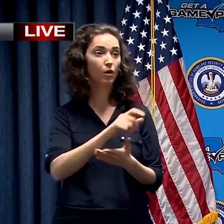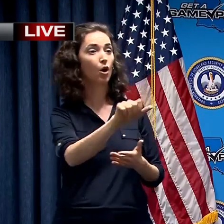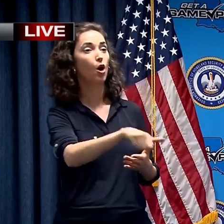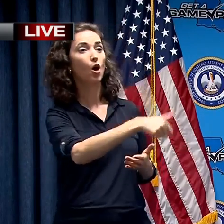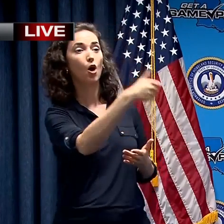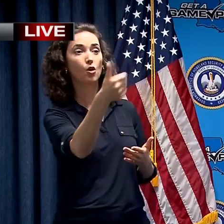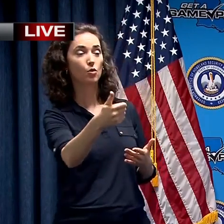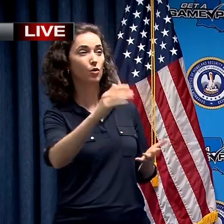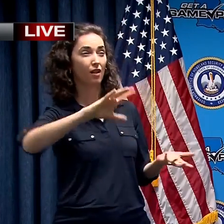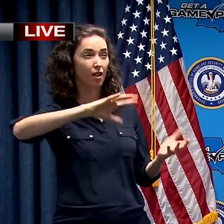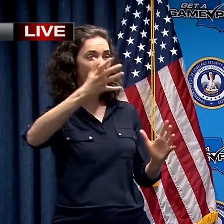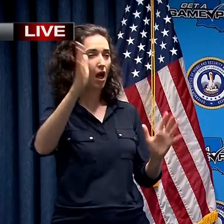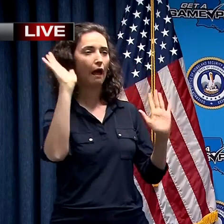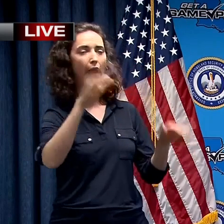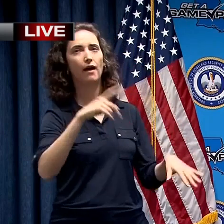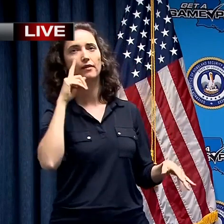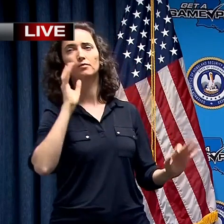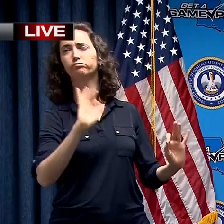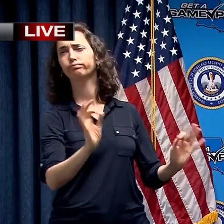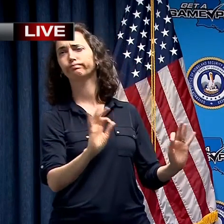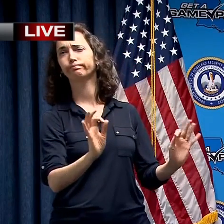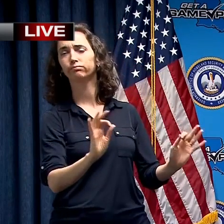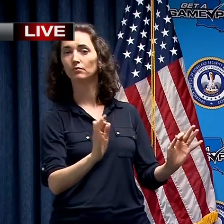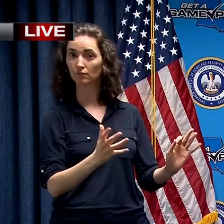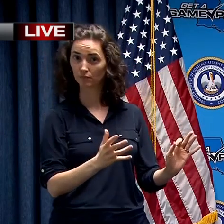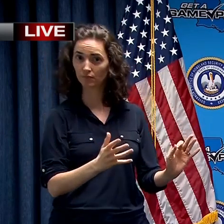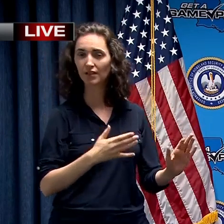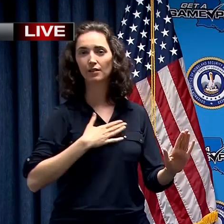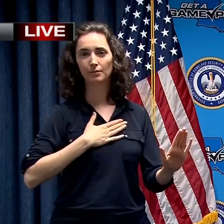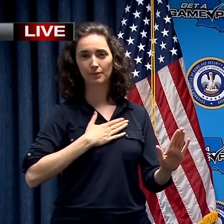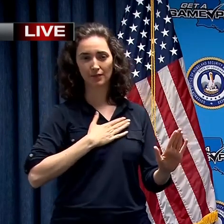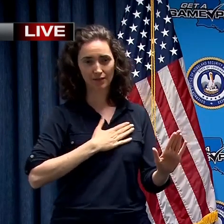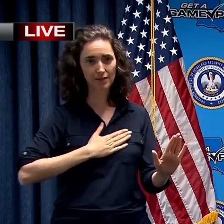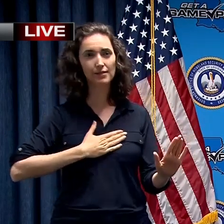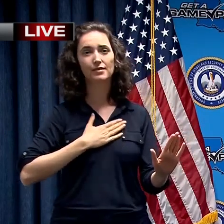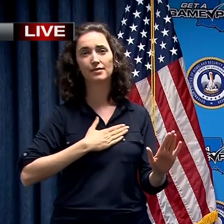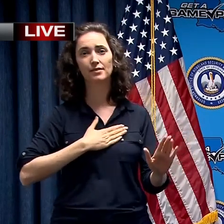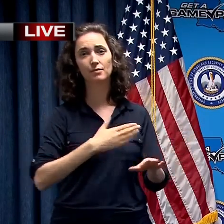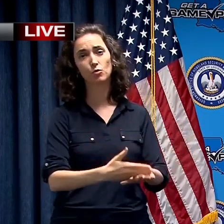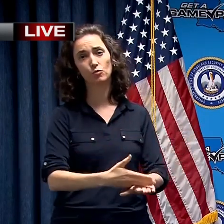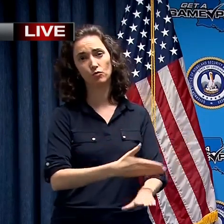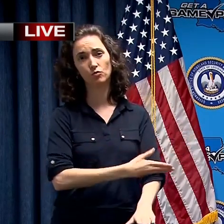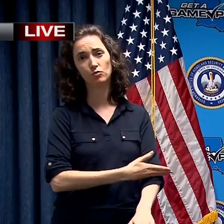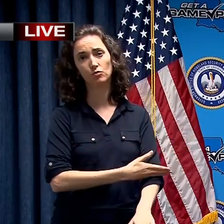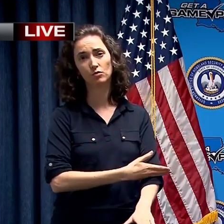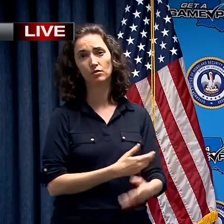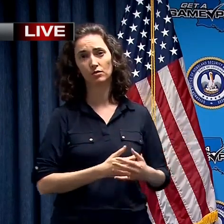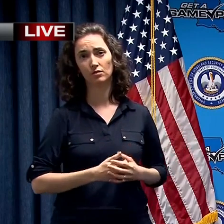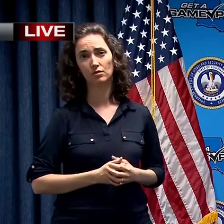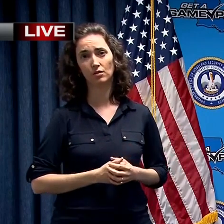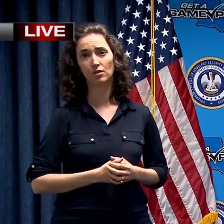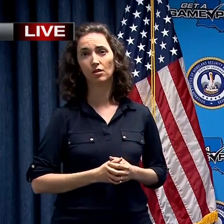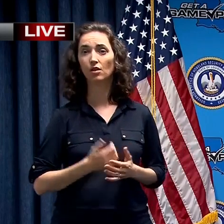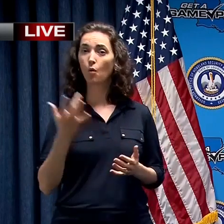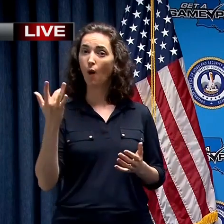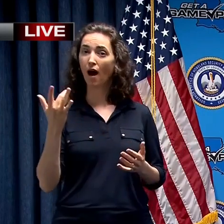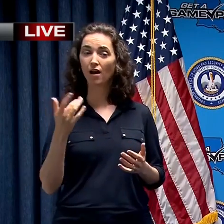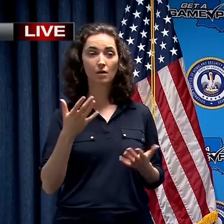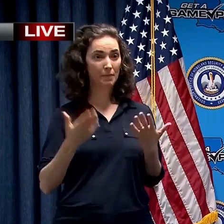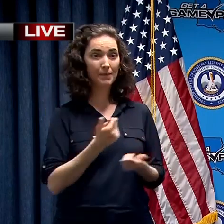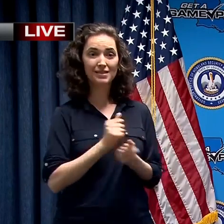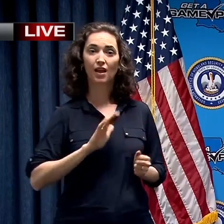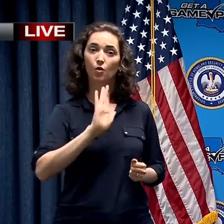taking the crisis seriously, I'm asking you to do a better job. Again, the life that you save could be